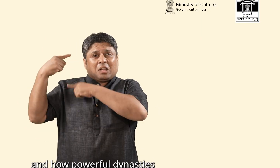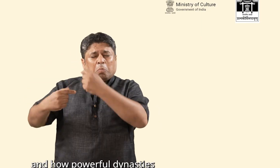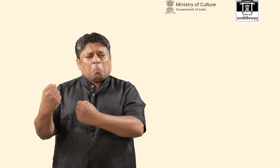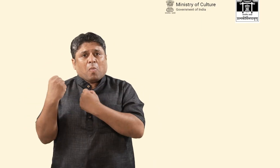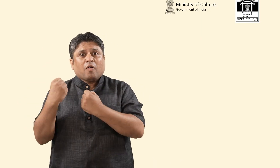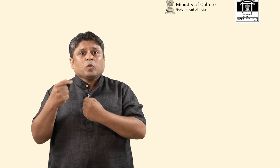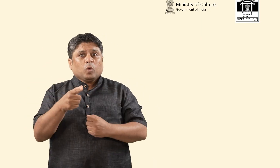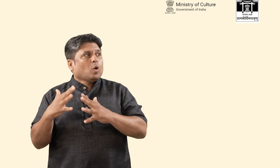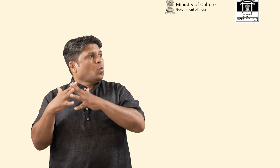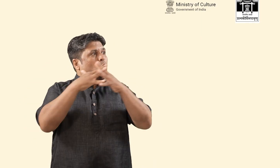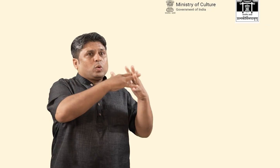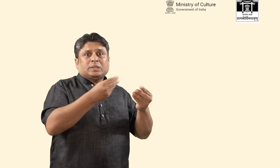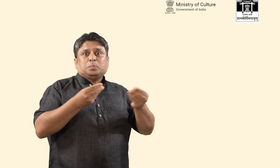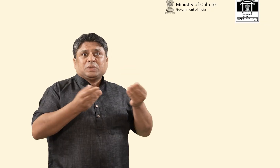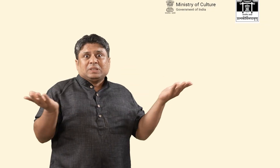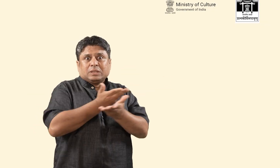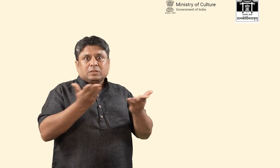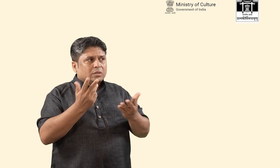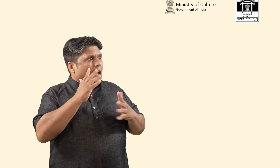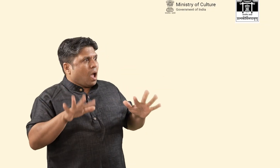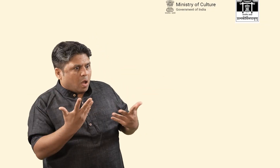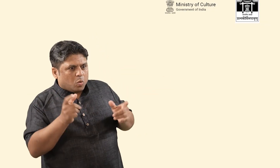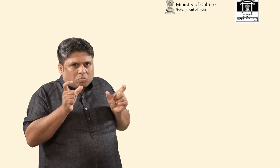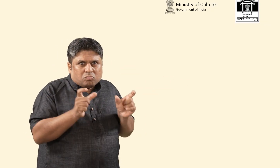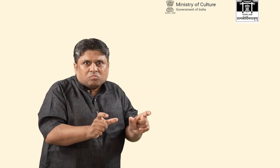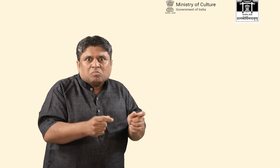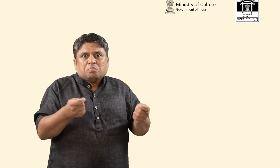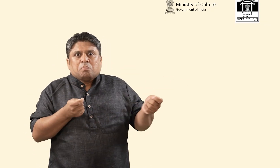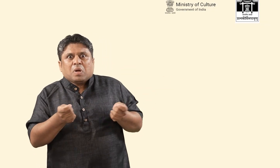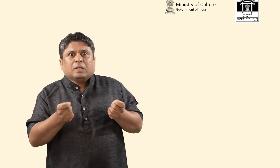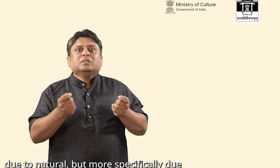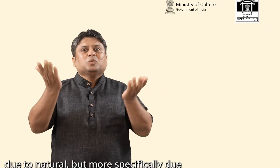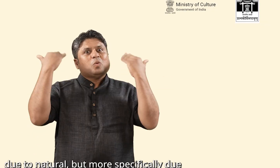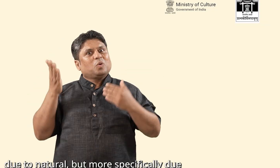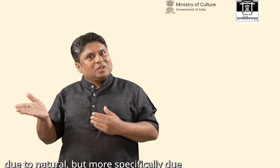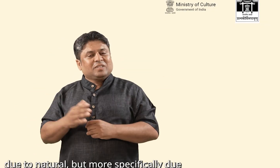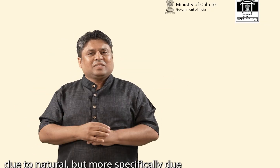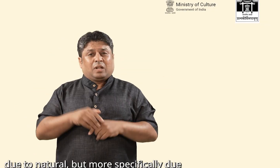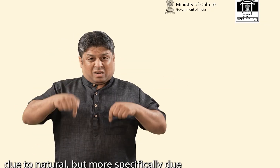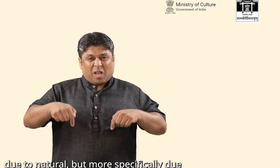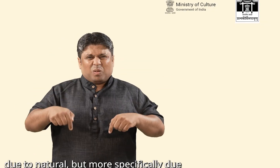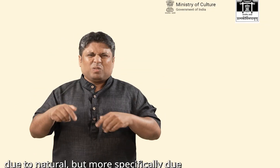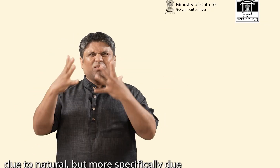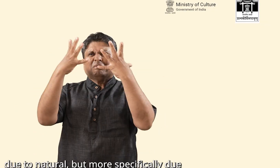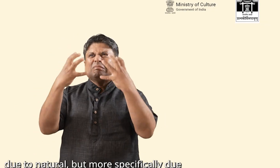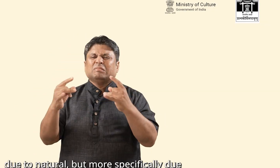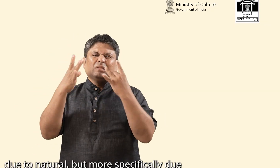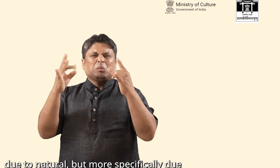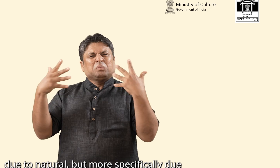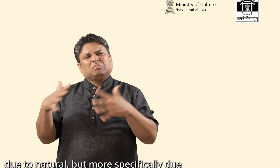commerce. Today, this monument has weathered due to natural, but more specifically, due to graffiti